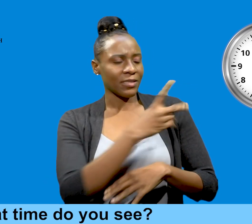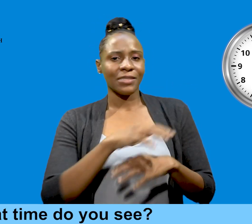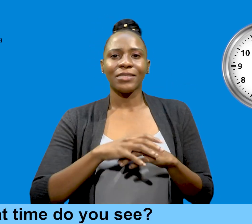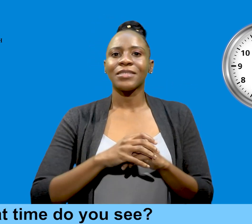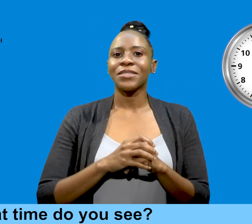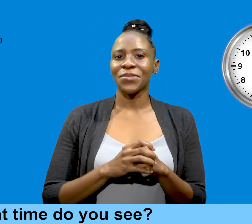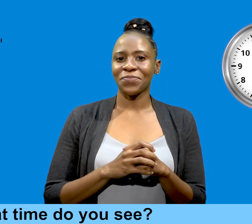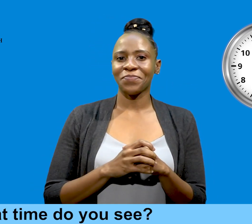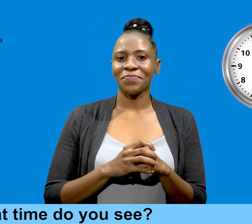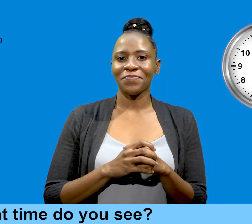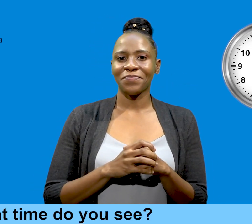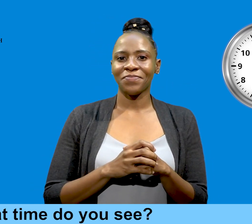What time do you see?